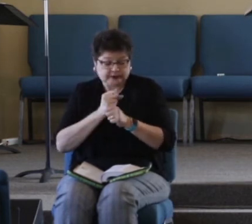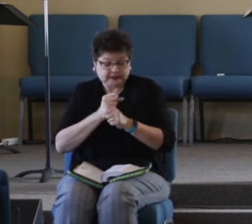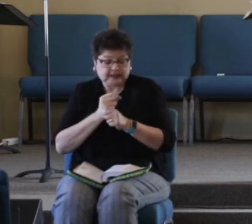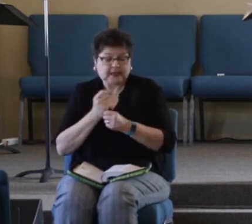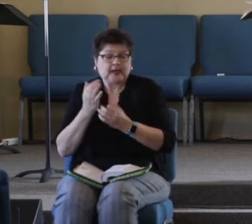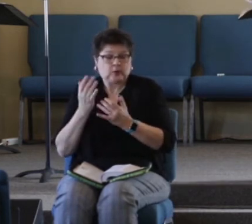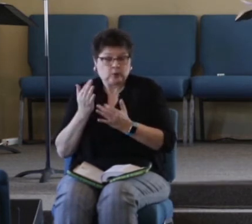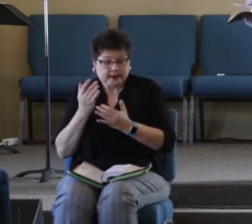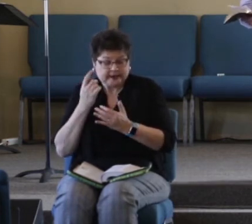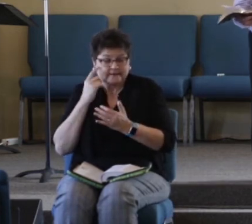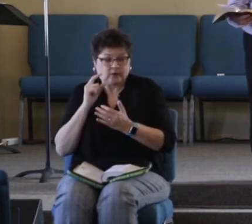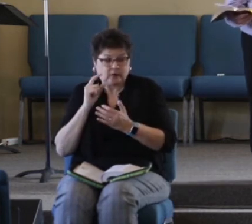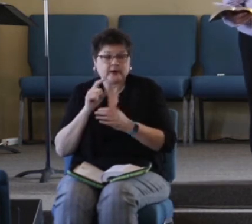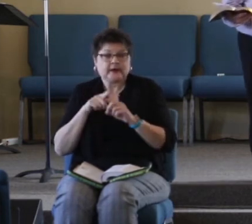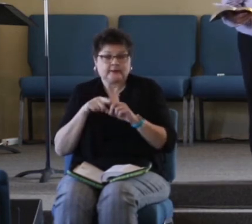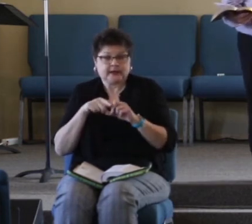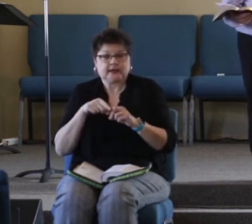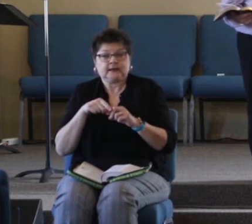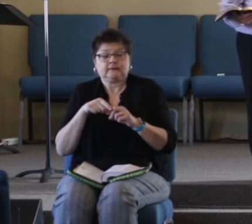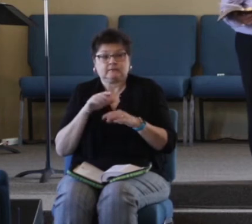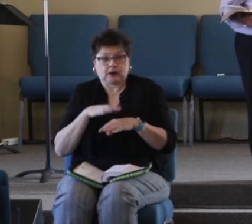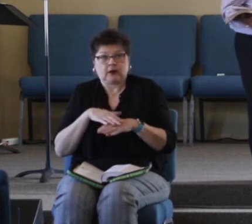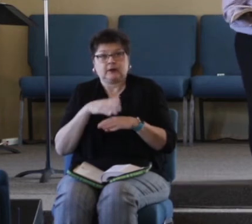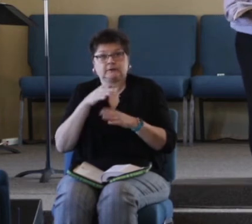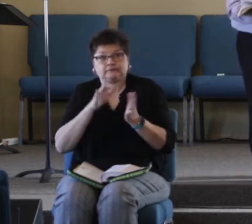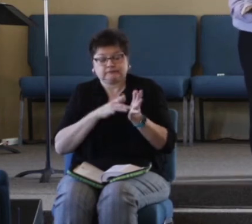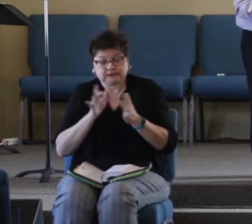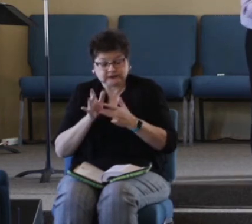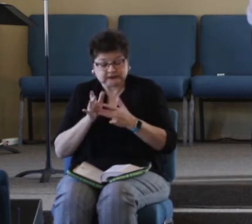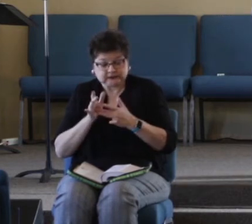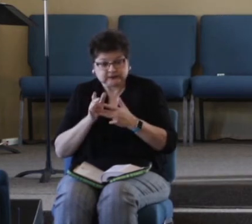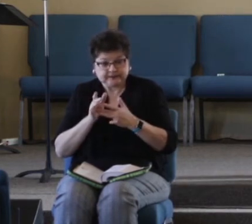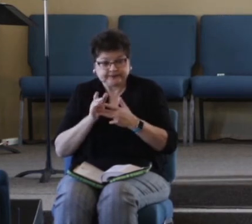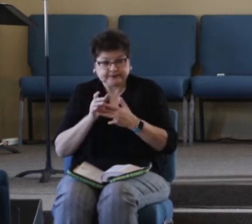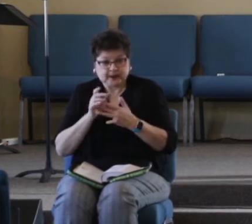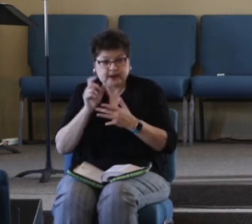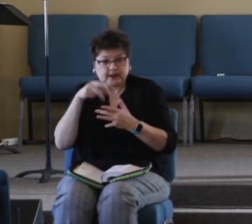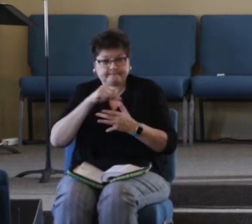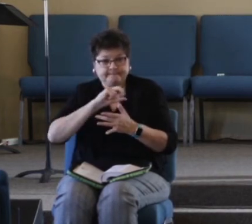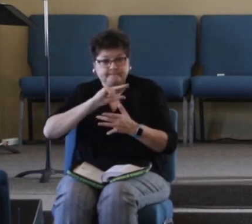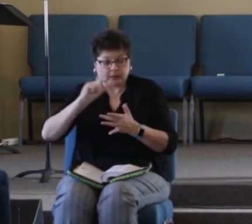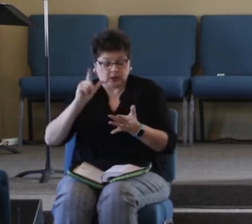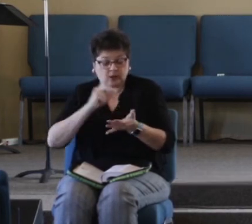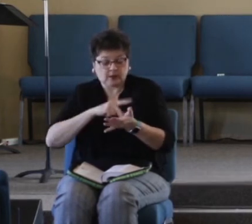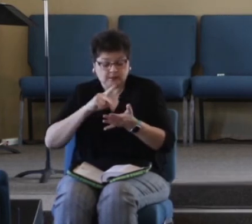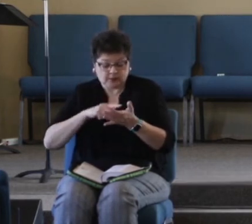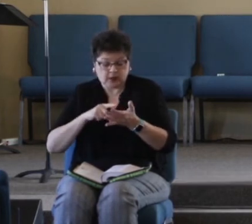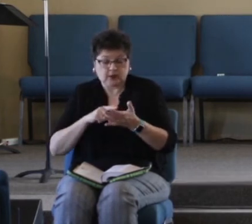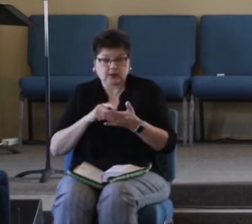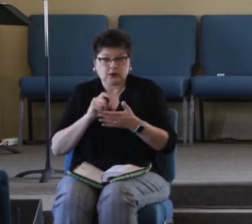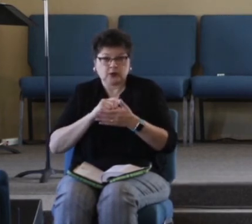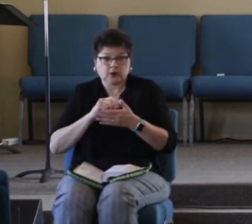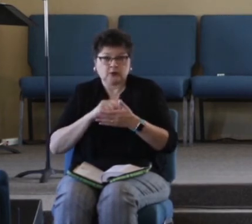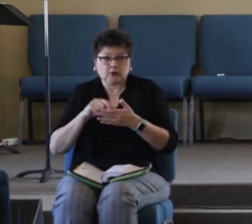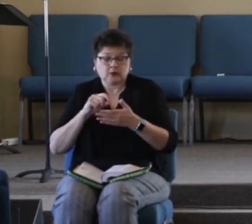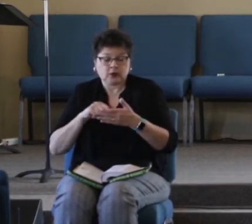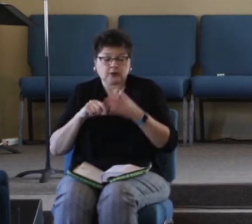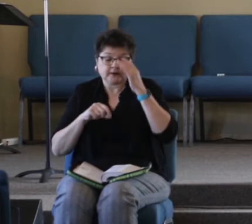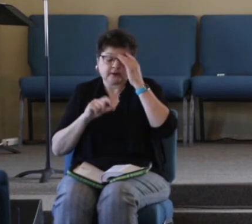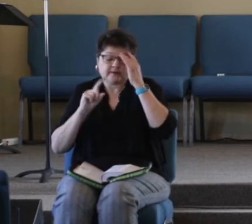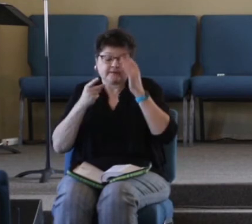and relying on Jesus. Paul wrote in 1 Corinthians 1:30, and that verse won't come up. He